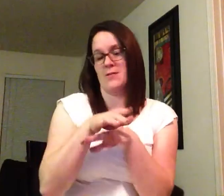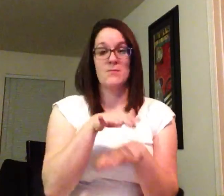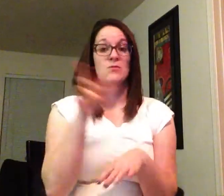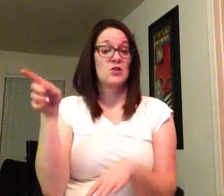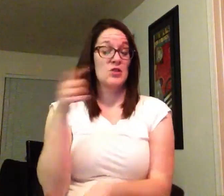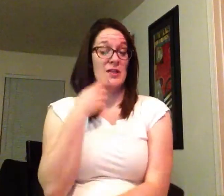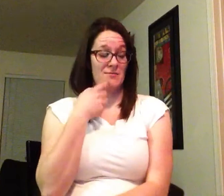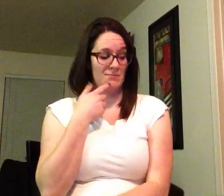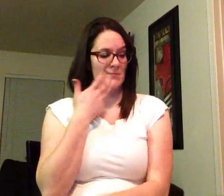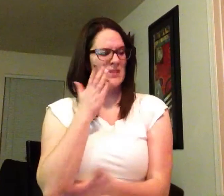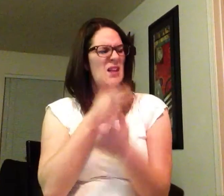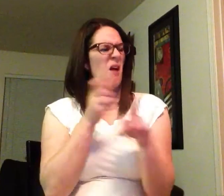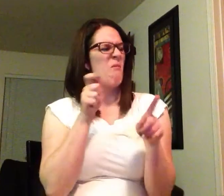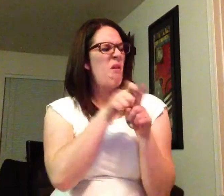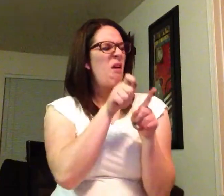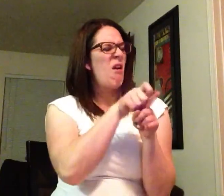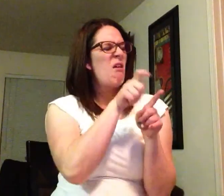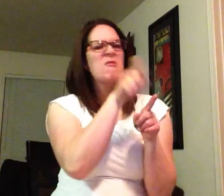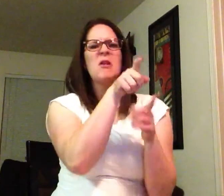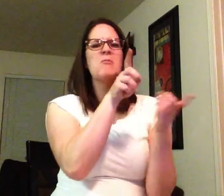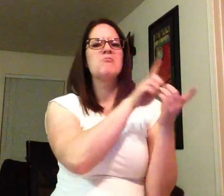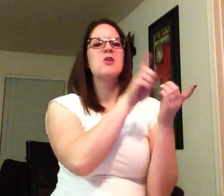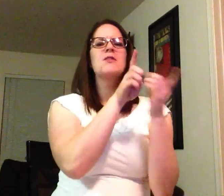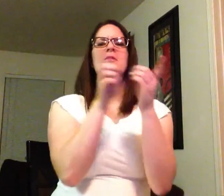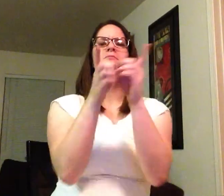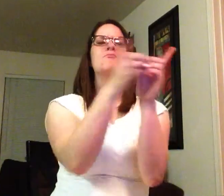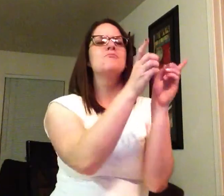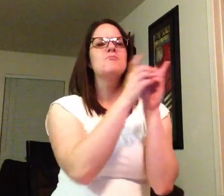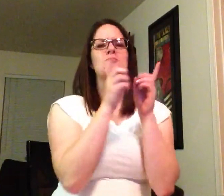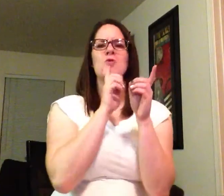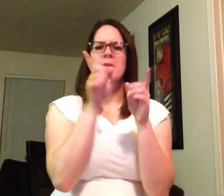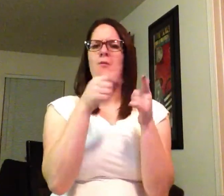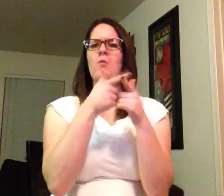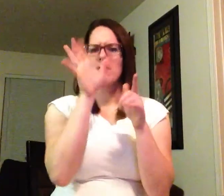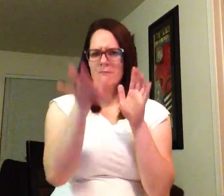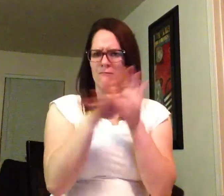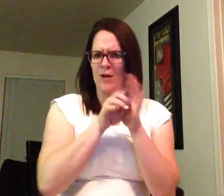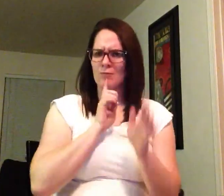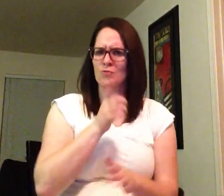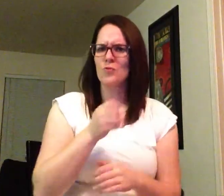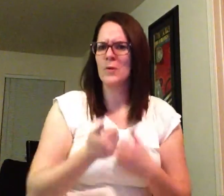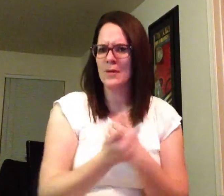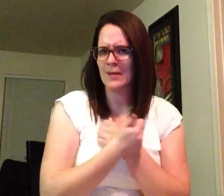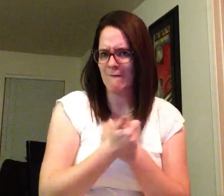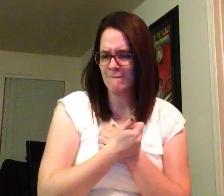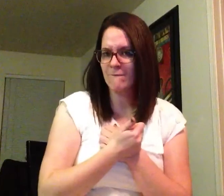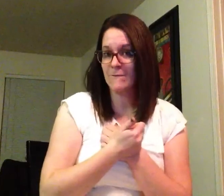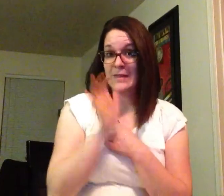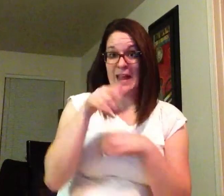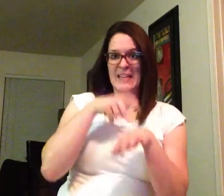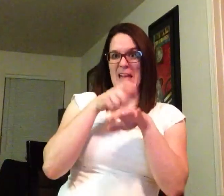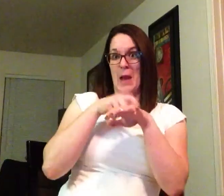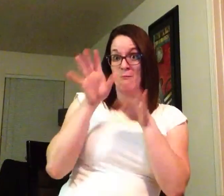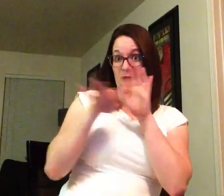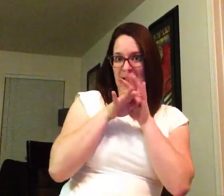around. And most importantly, true love will find you when you least expect it. Now, as it turns out,